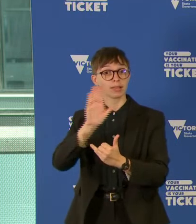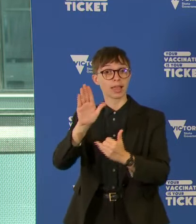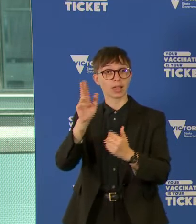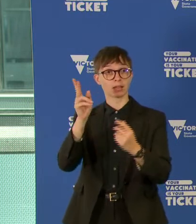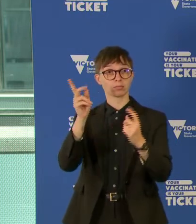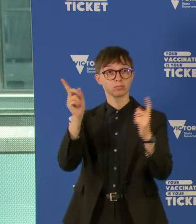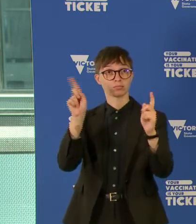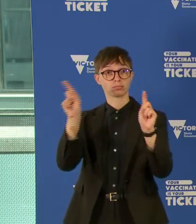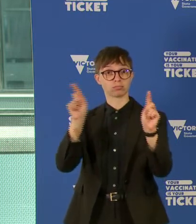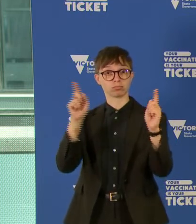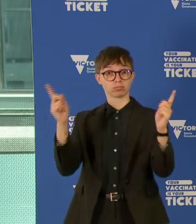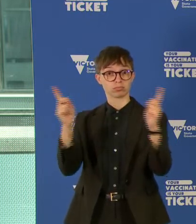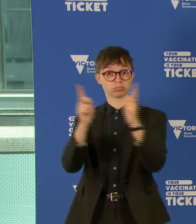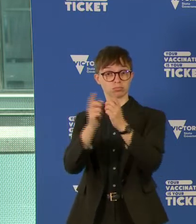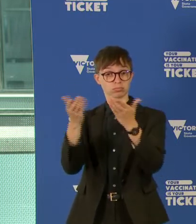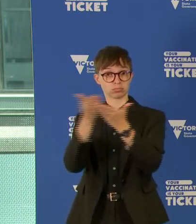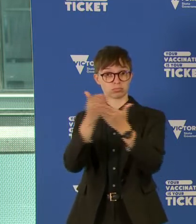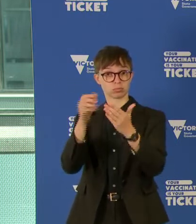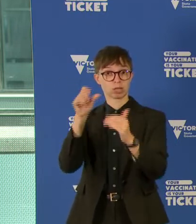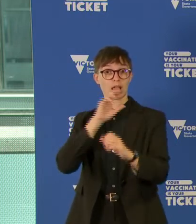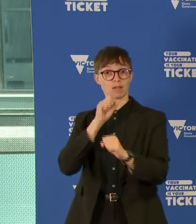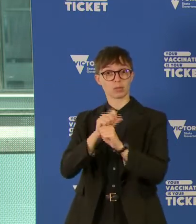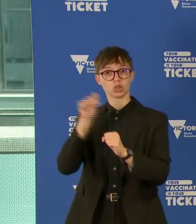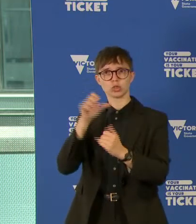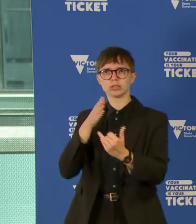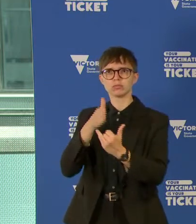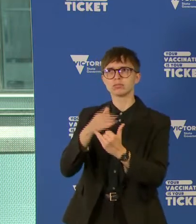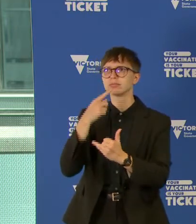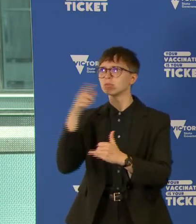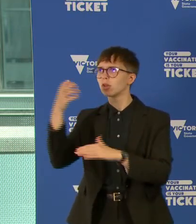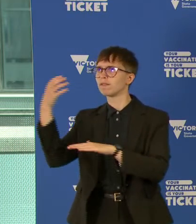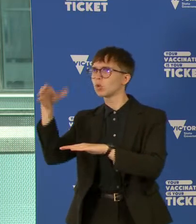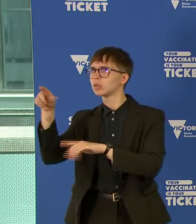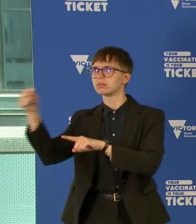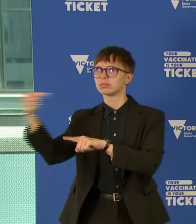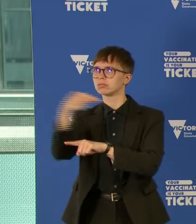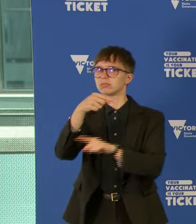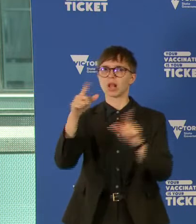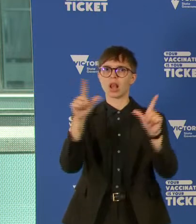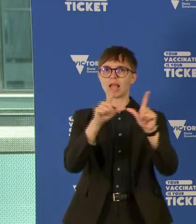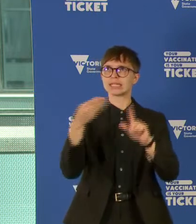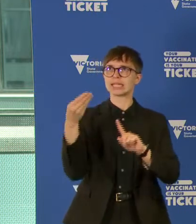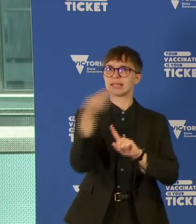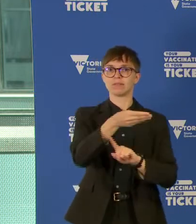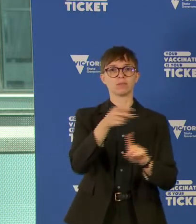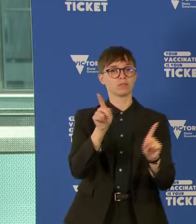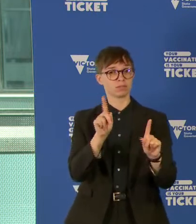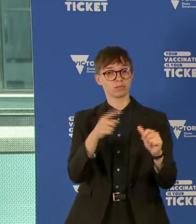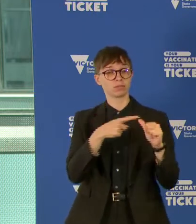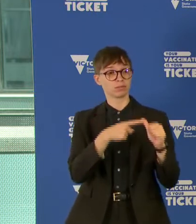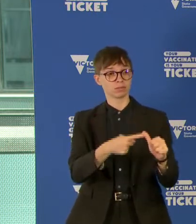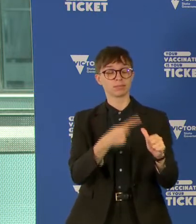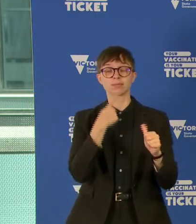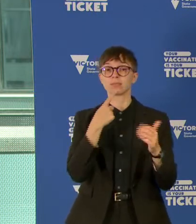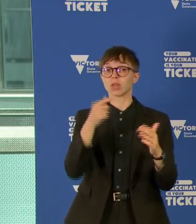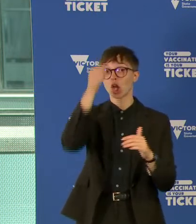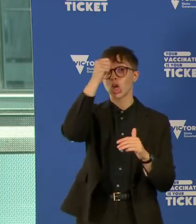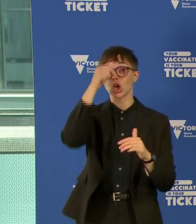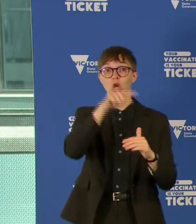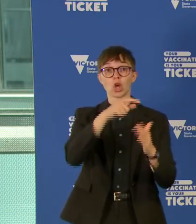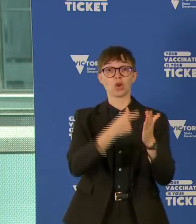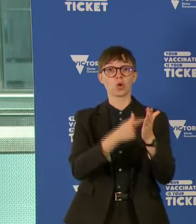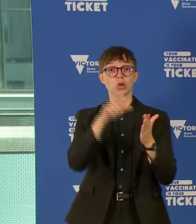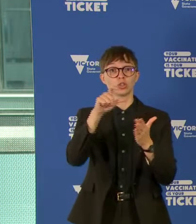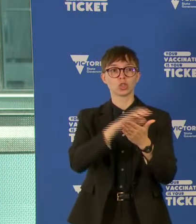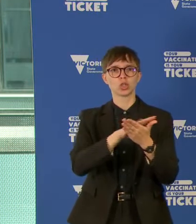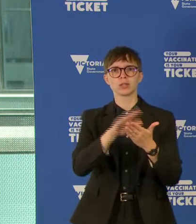know that the clinical standards for training for paediatricians in the Royal Children's Hospital is world class, and I